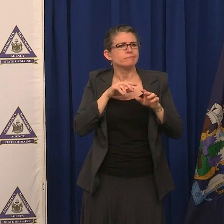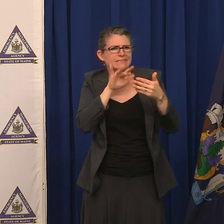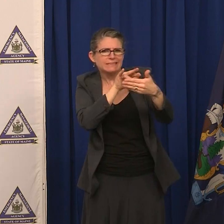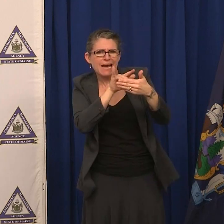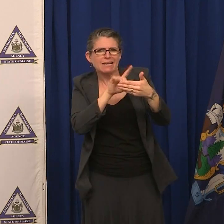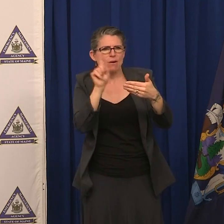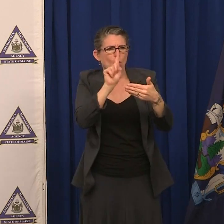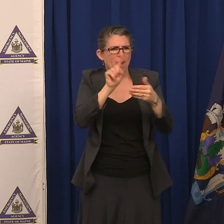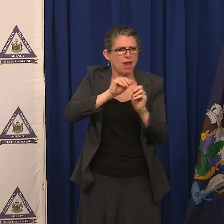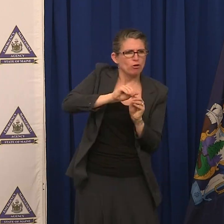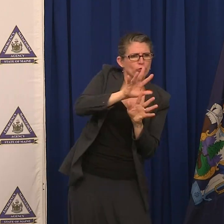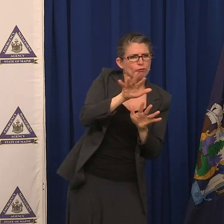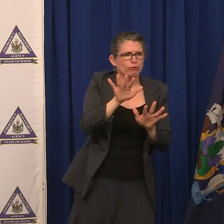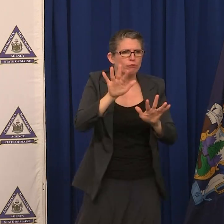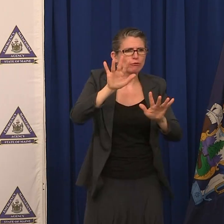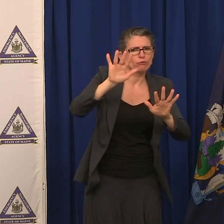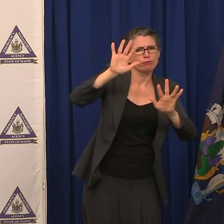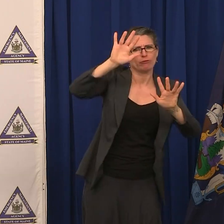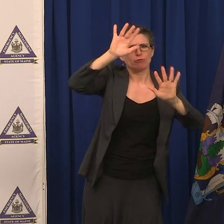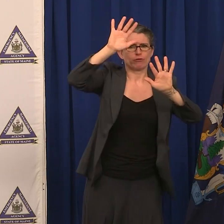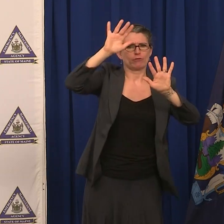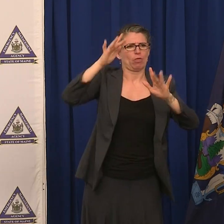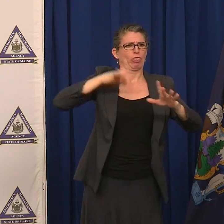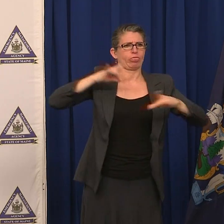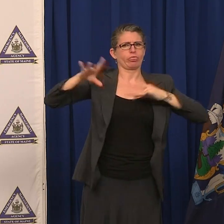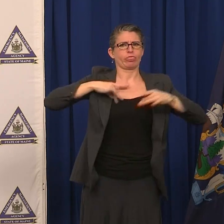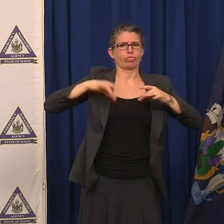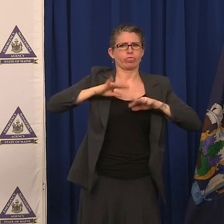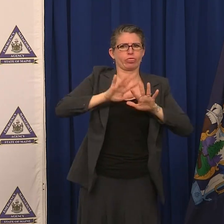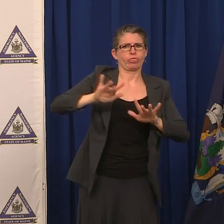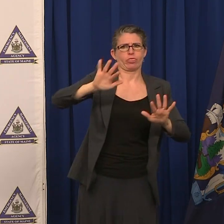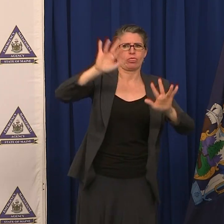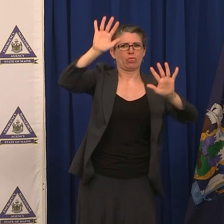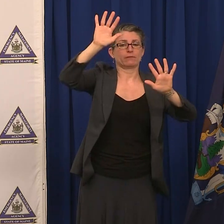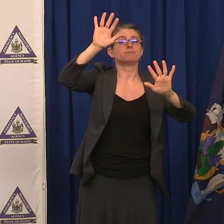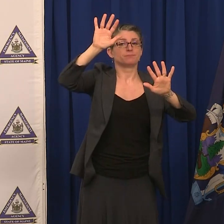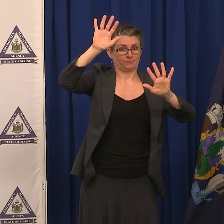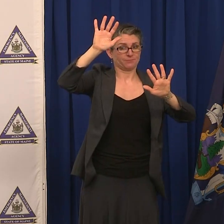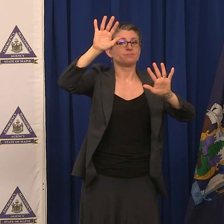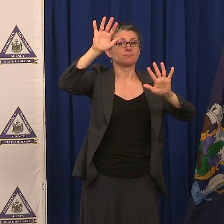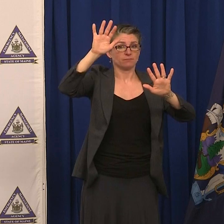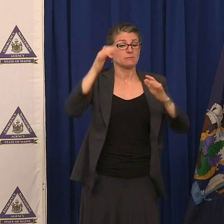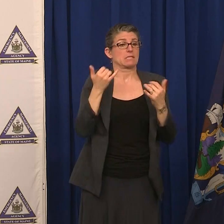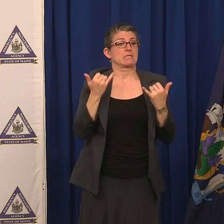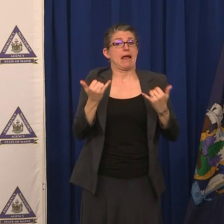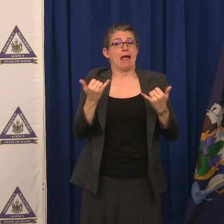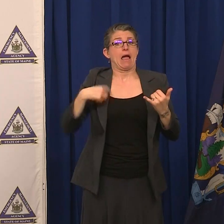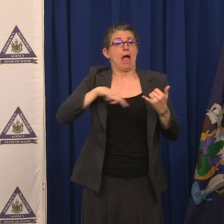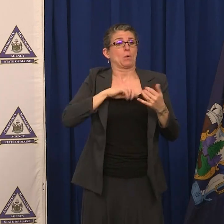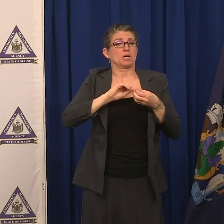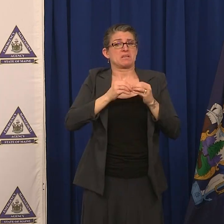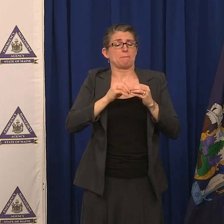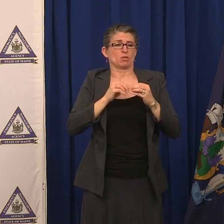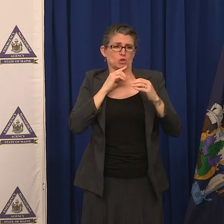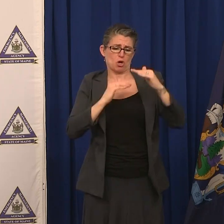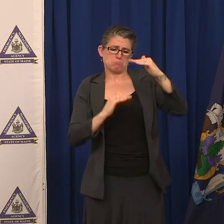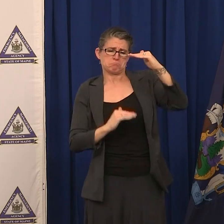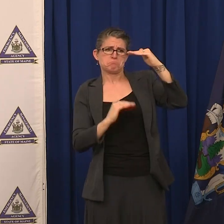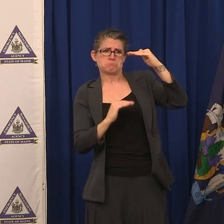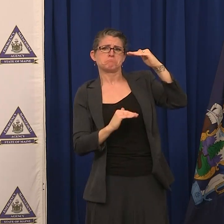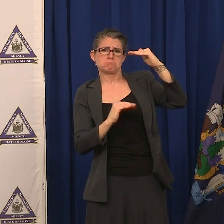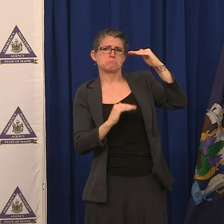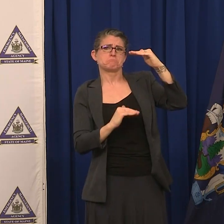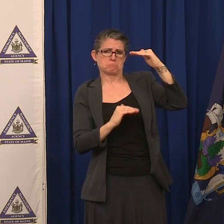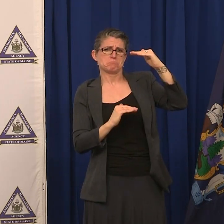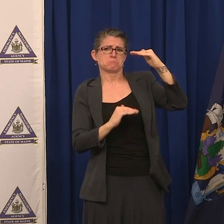significant. So even though these numbers right now are not at maximum capacity, the scenarios that we are planning for